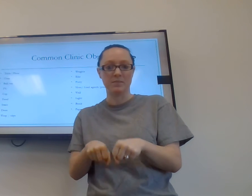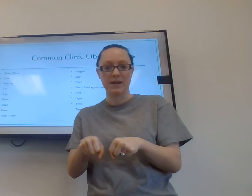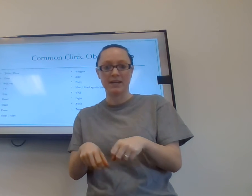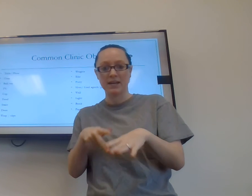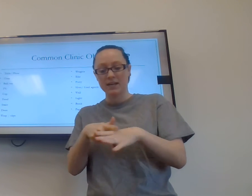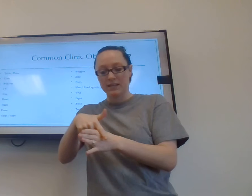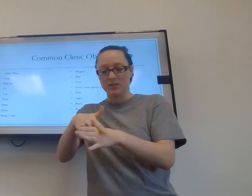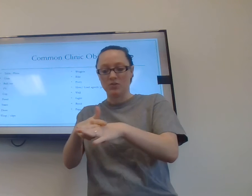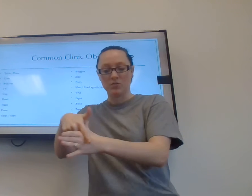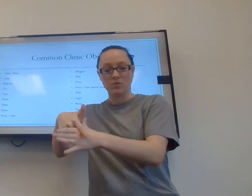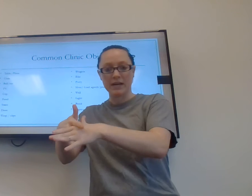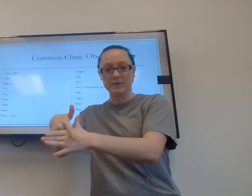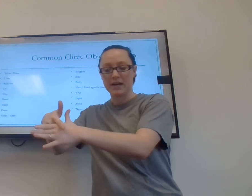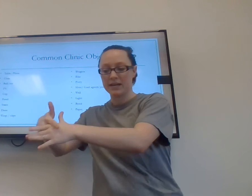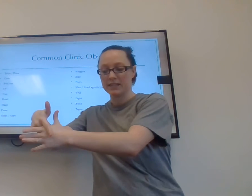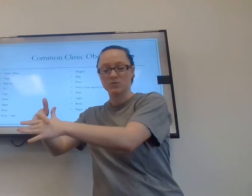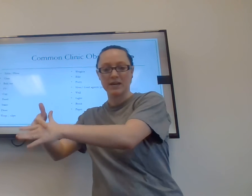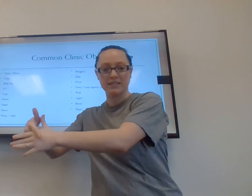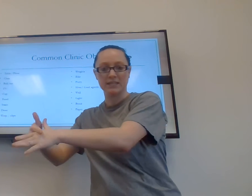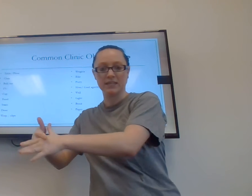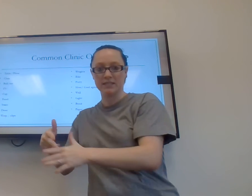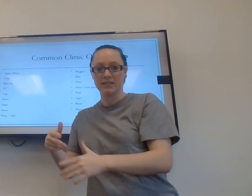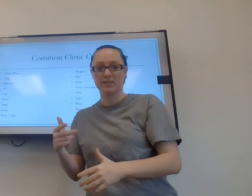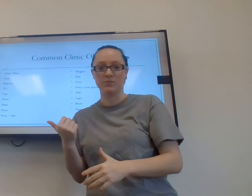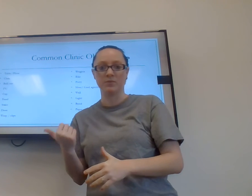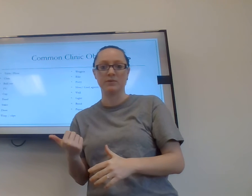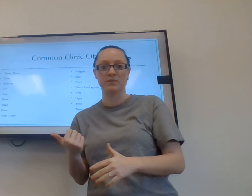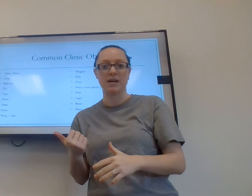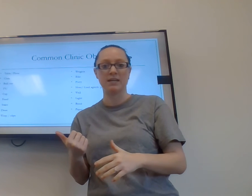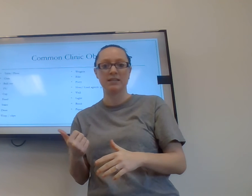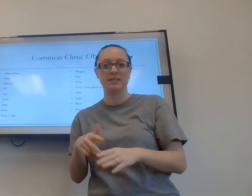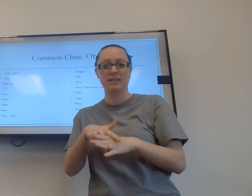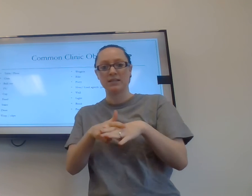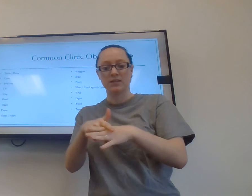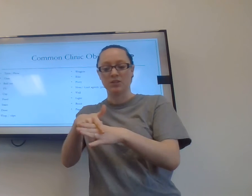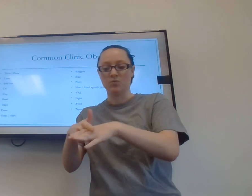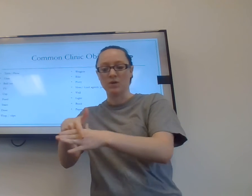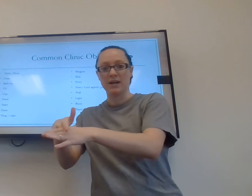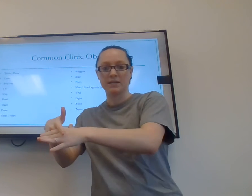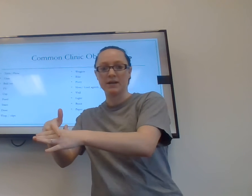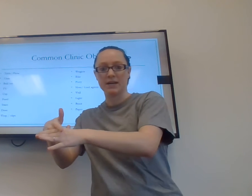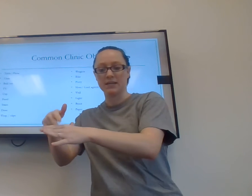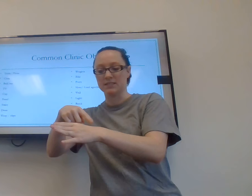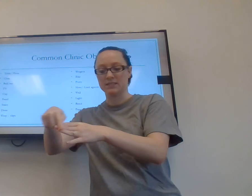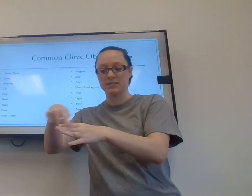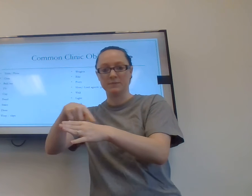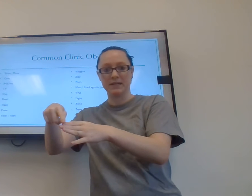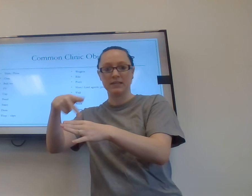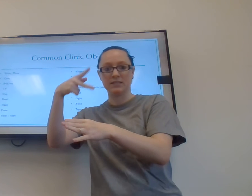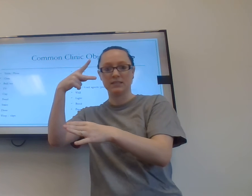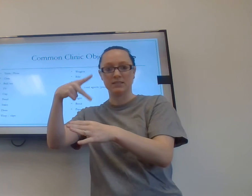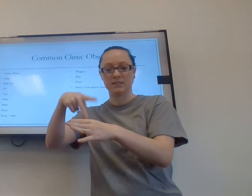bike. You can ride a bike. That's why I did it when we were signing. You ride a bike because this is the bike, this is the